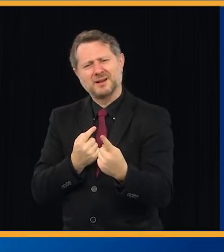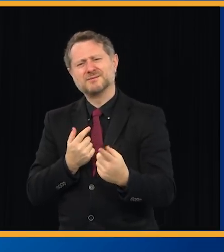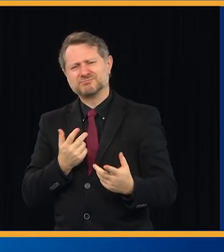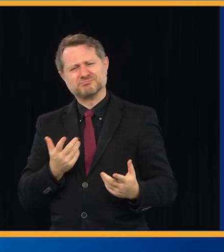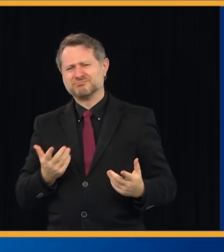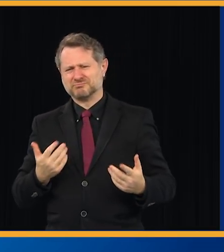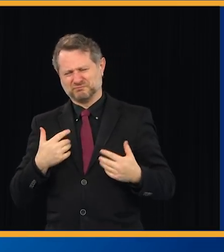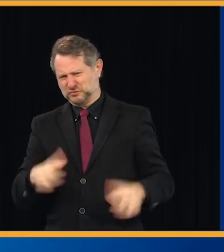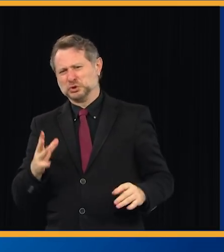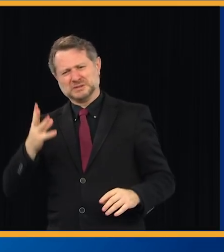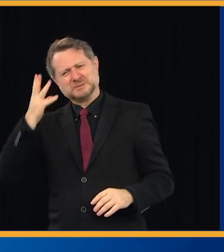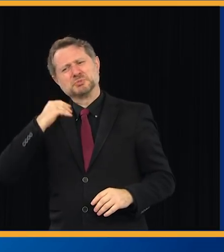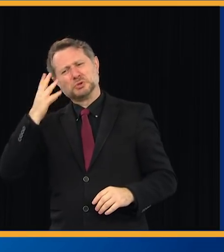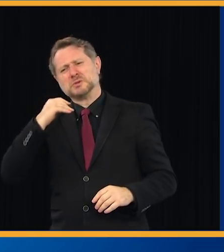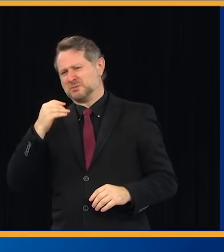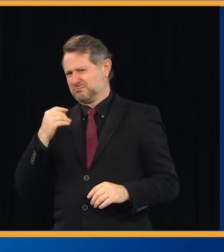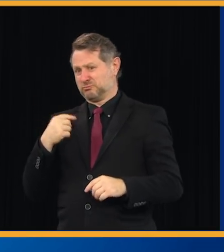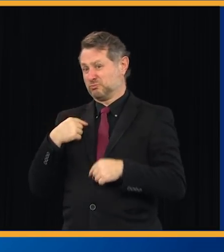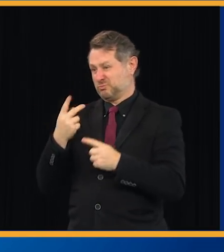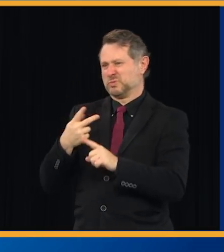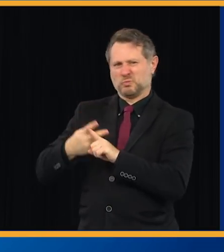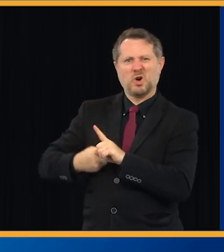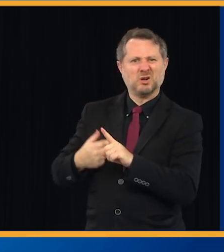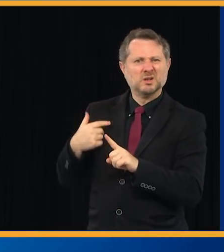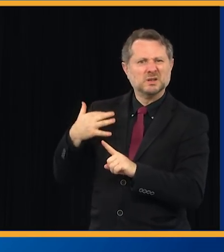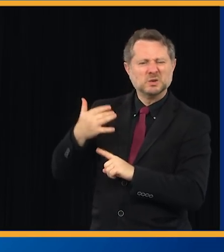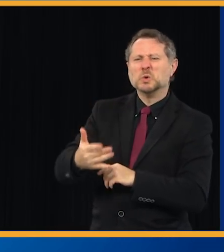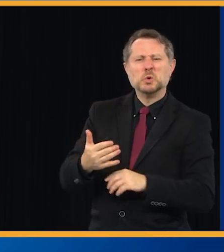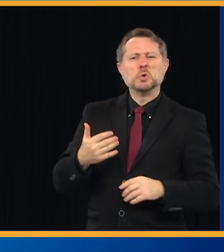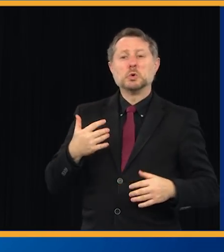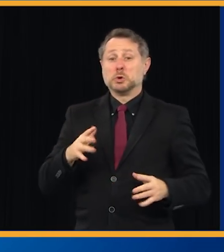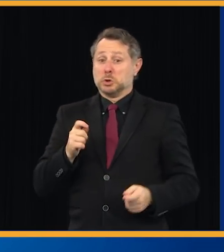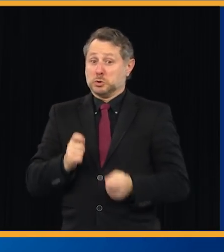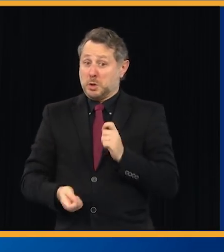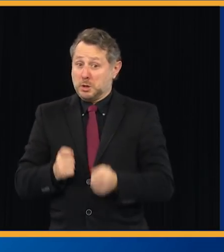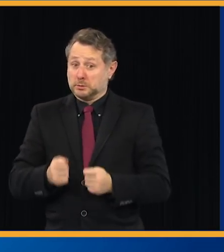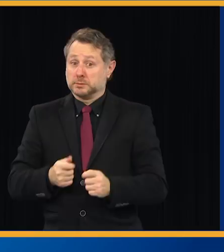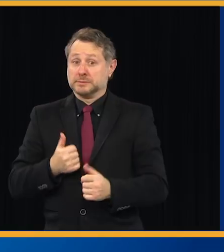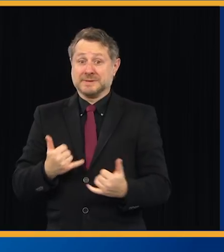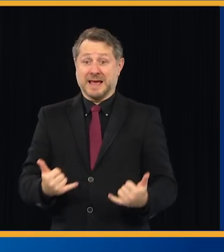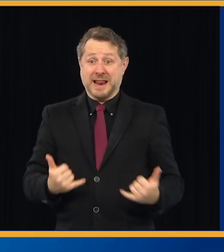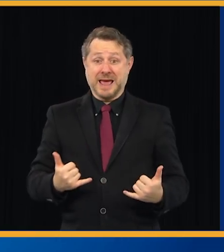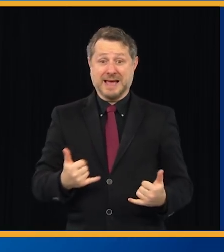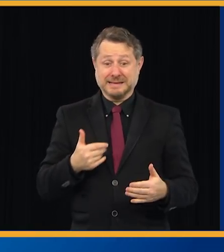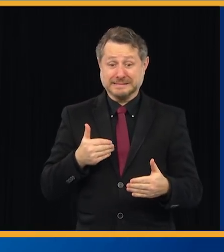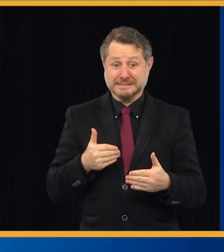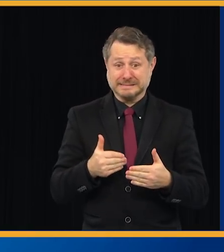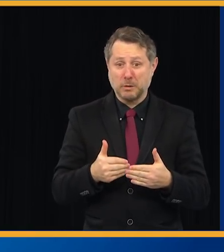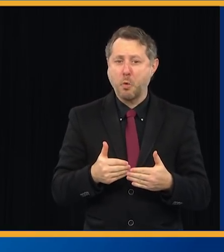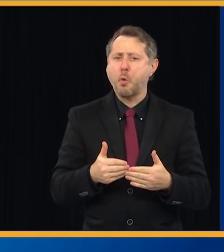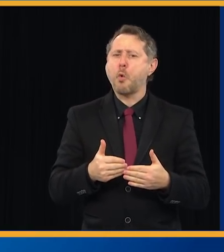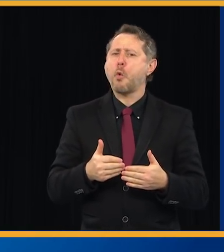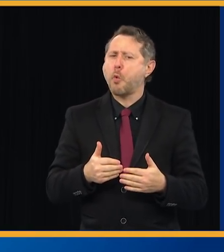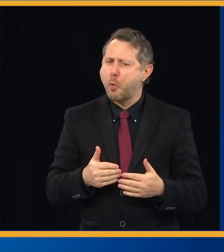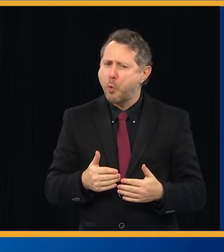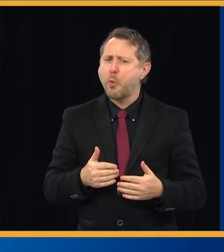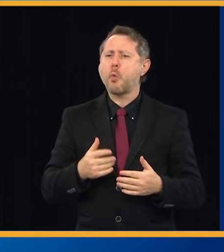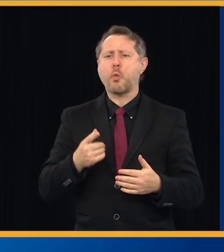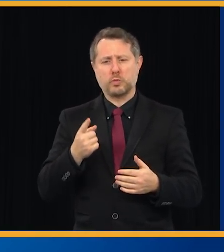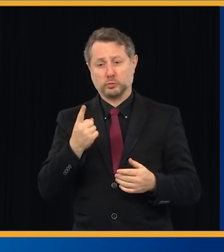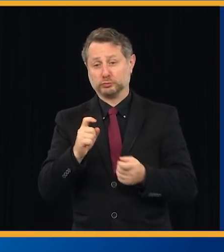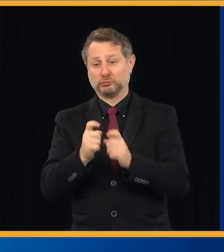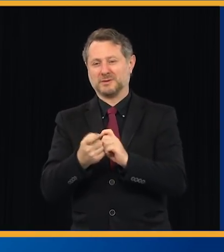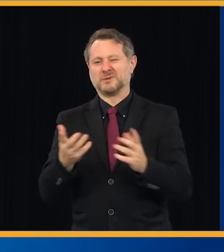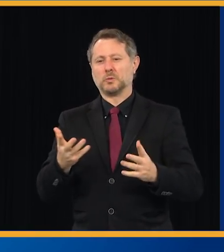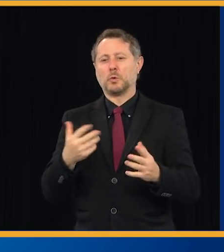and we realized that change is not only imminent, but it can actually be a friend if done the right way. And I